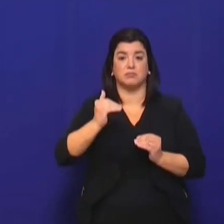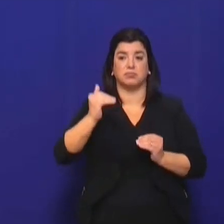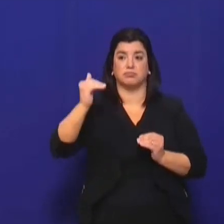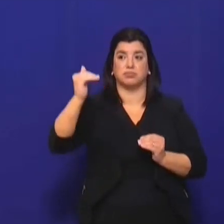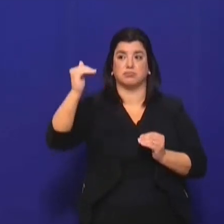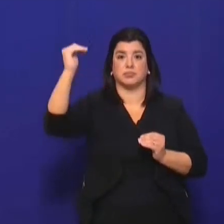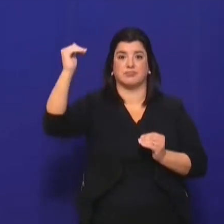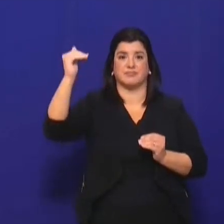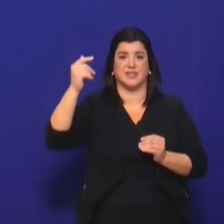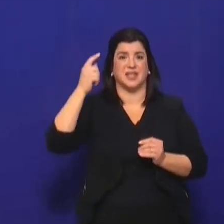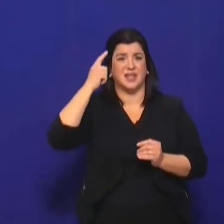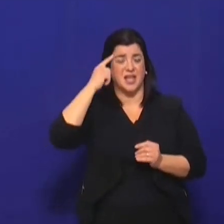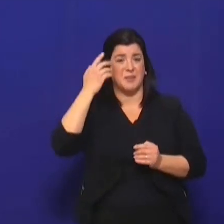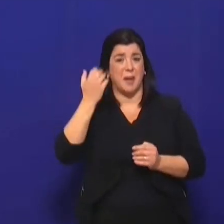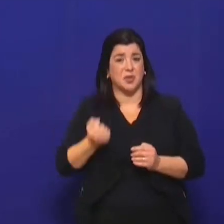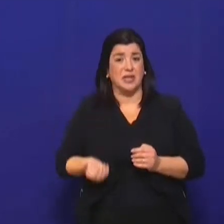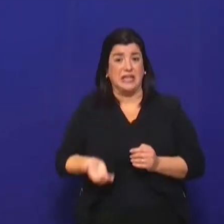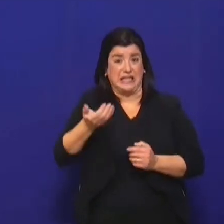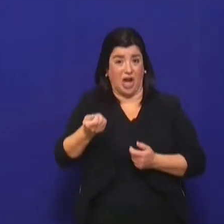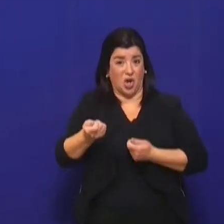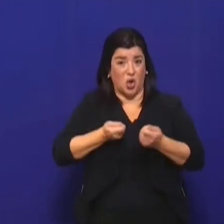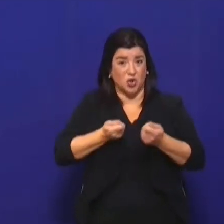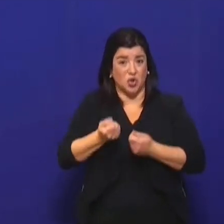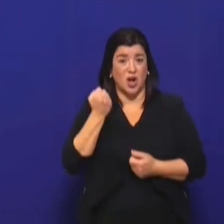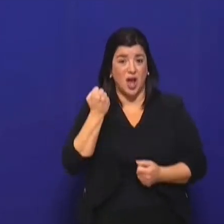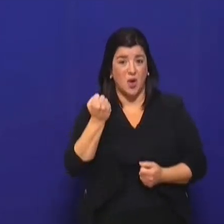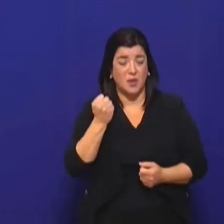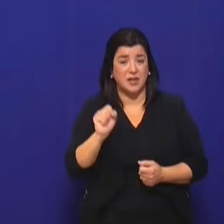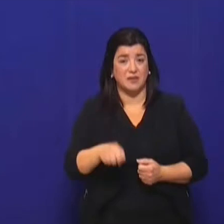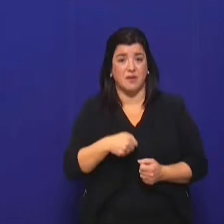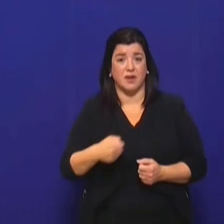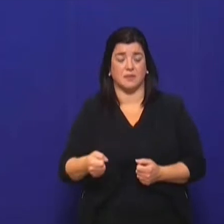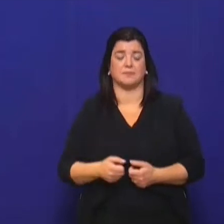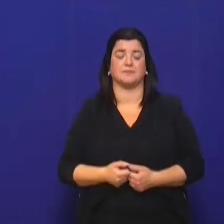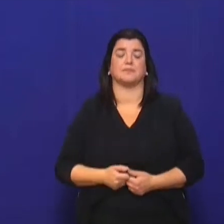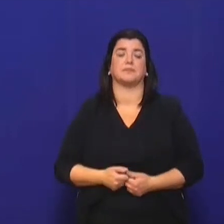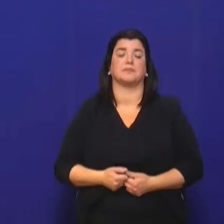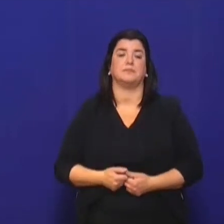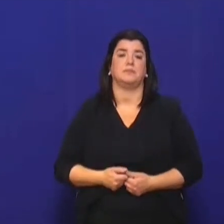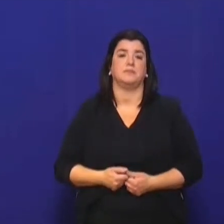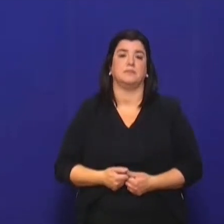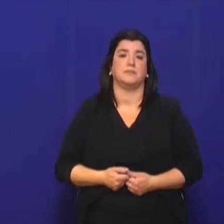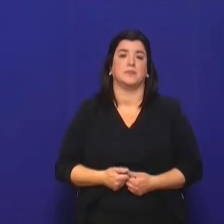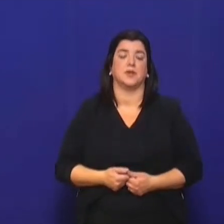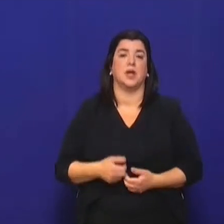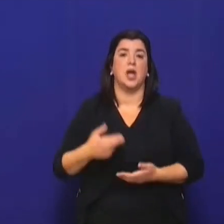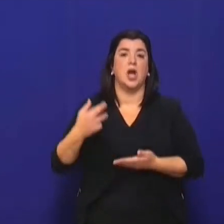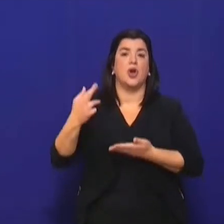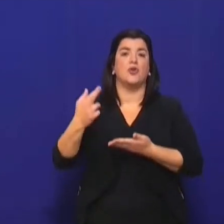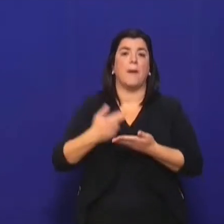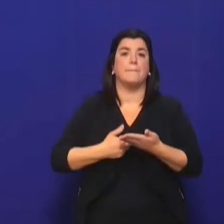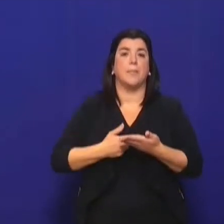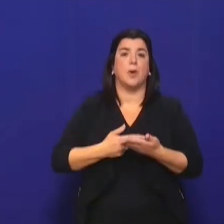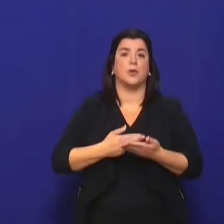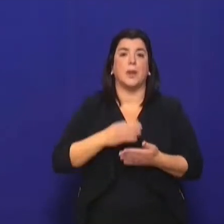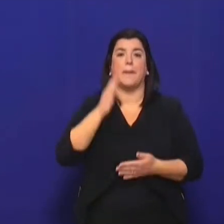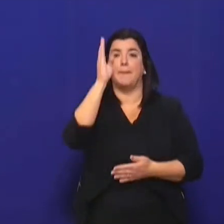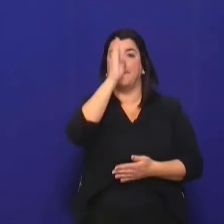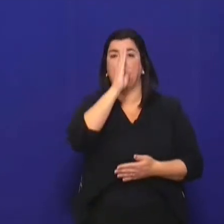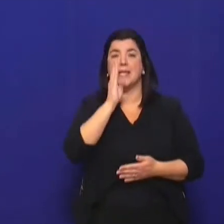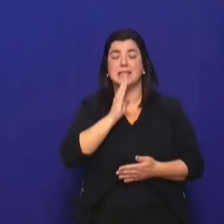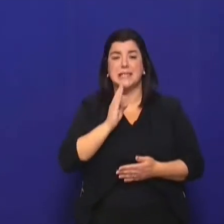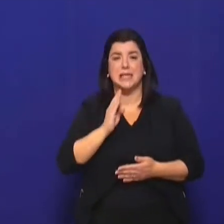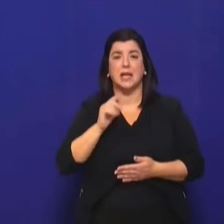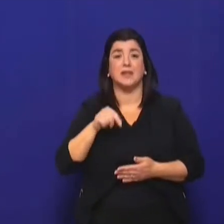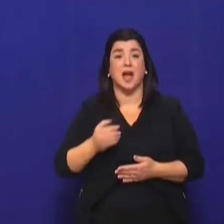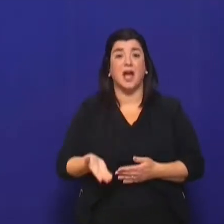jiddaħħlu miżuri ġodda. Mistoqsija oħrek ma jimpurtax rapporti qed jgħidu li l-varjant tal-Brażil huwa wieħed aktar b'saħħtu